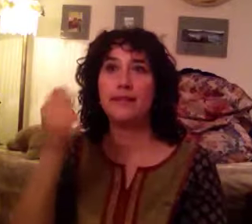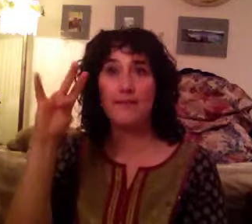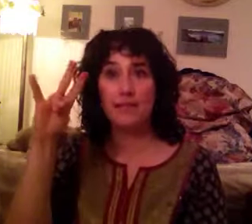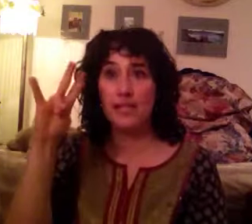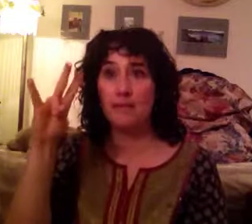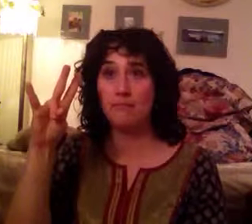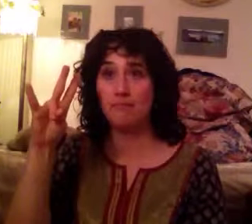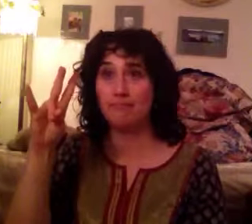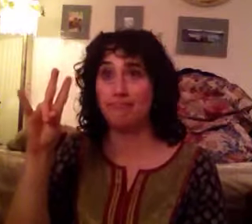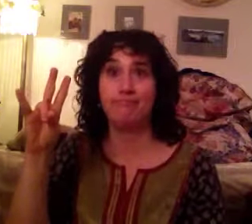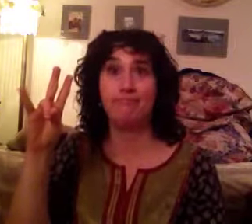8,017.